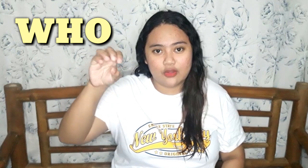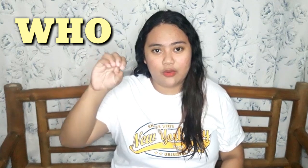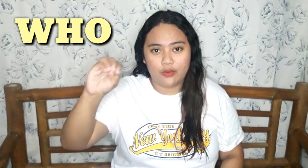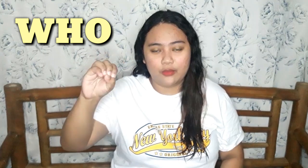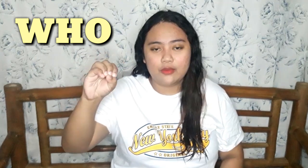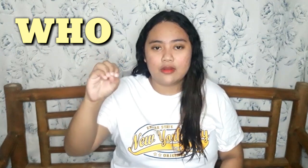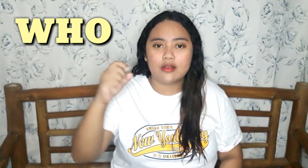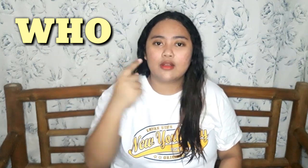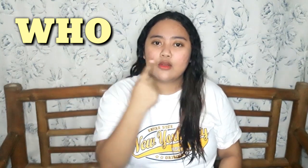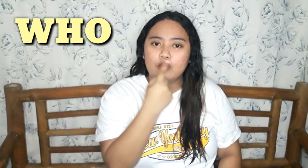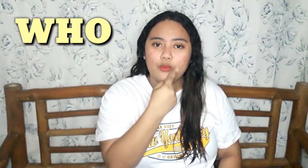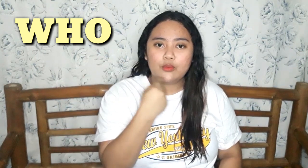W-H-O, who.